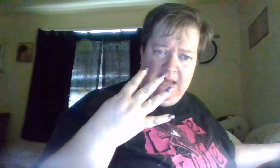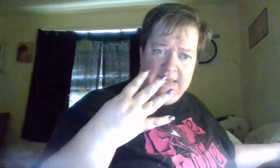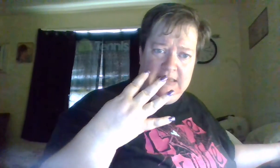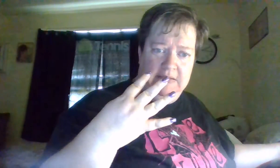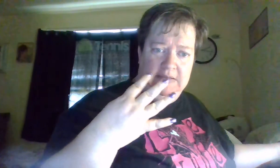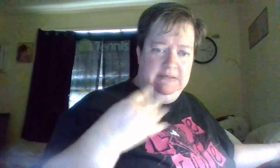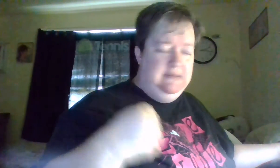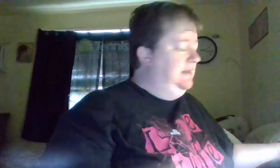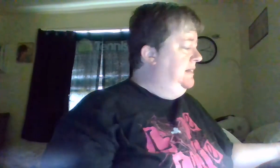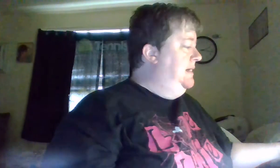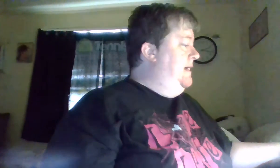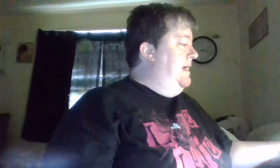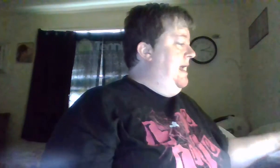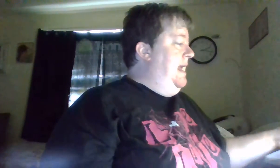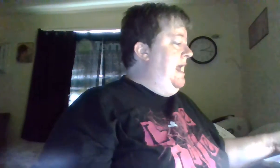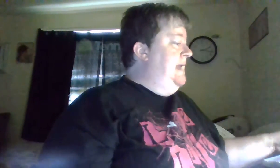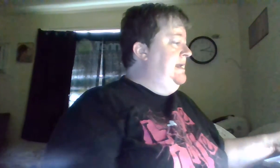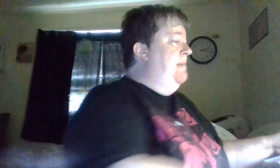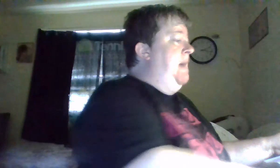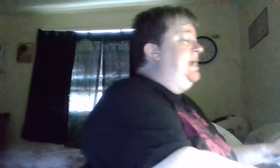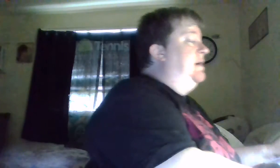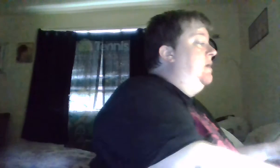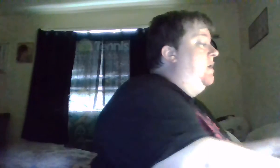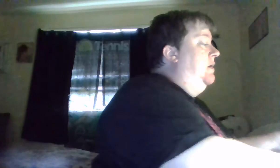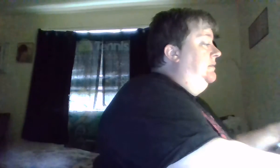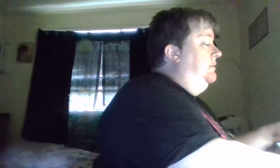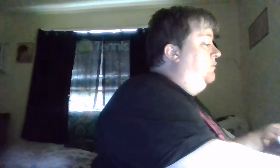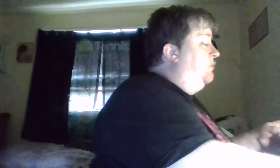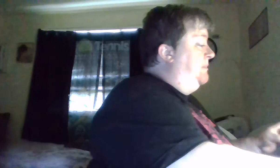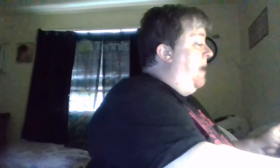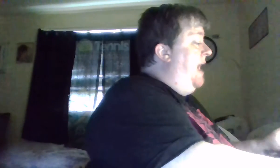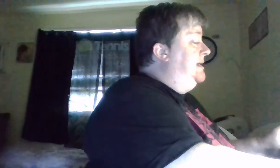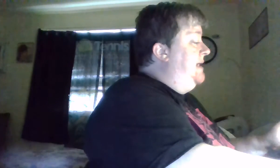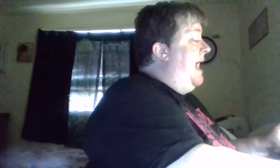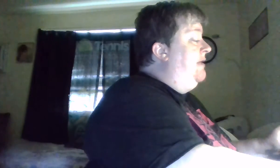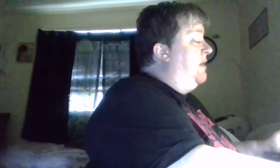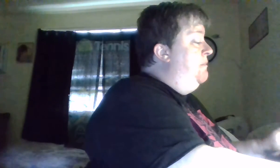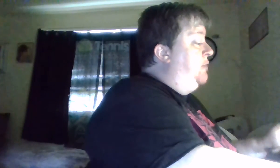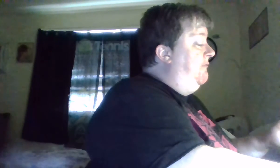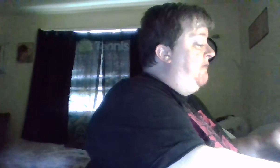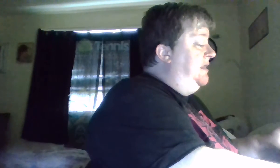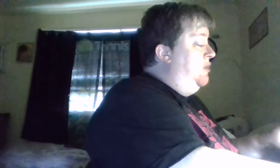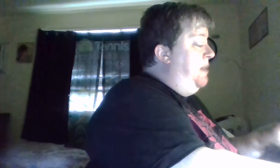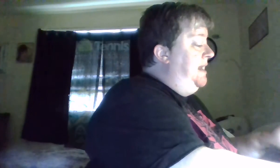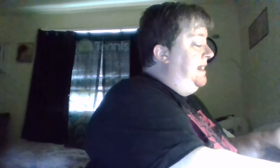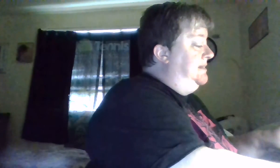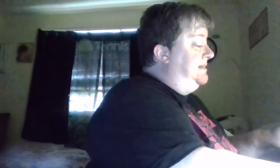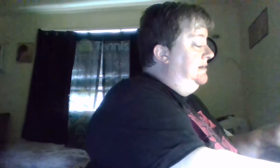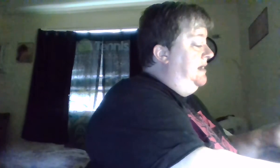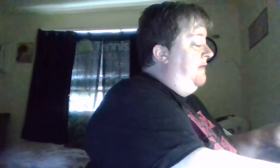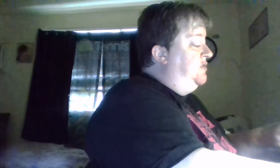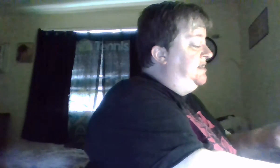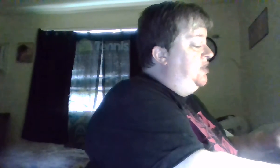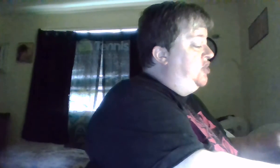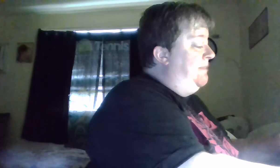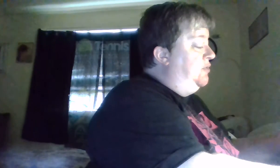this. And Nehemiah responded out of complete faith and obedience, if you see in chapter